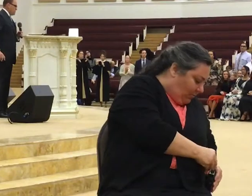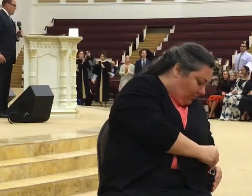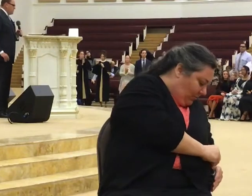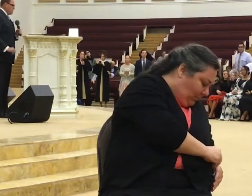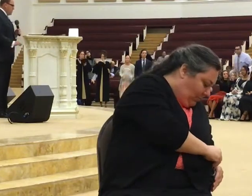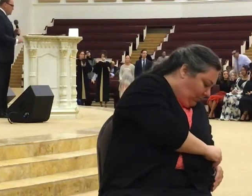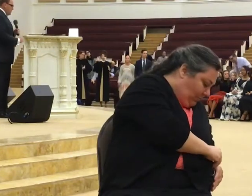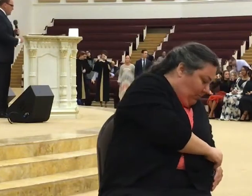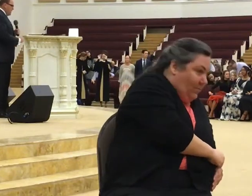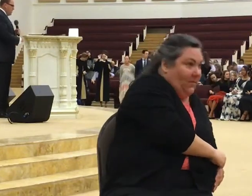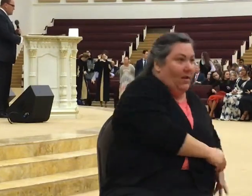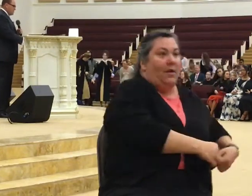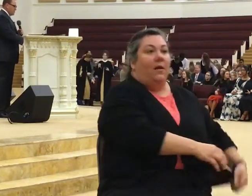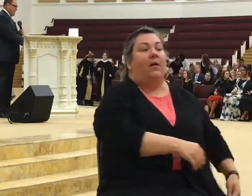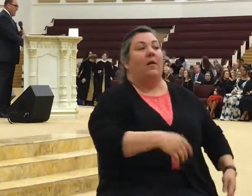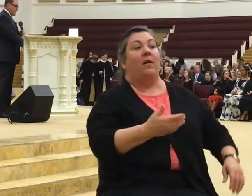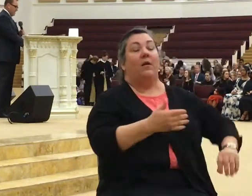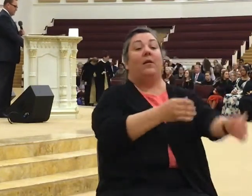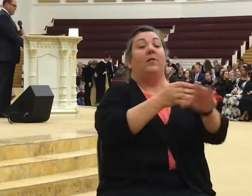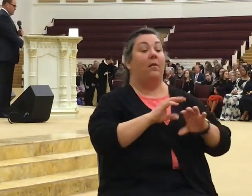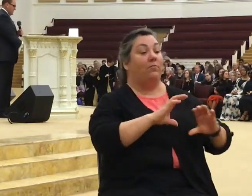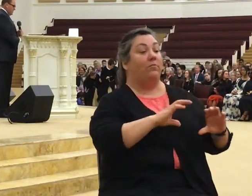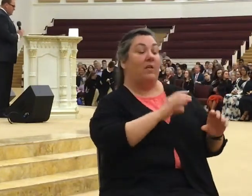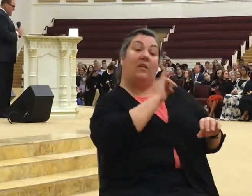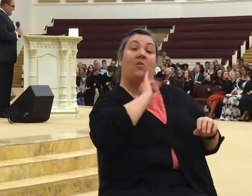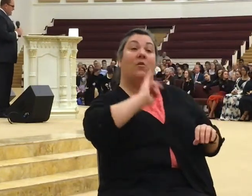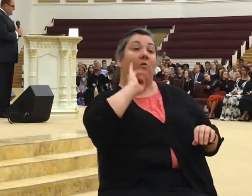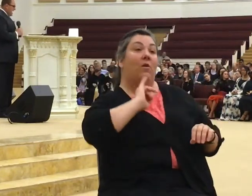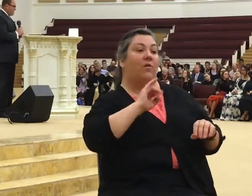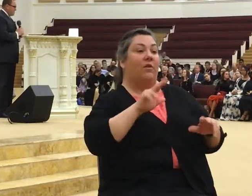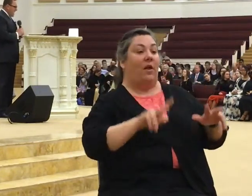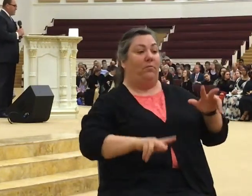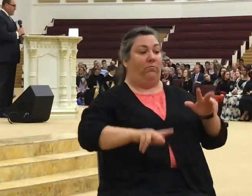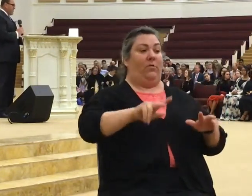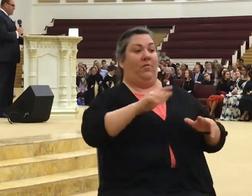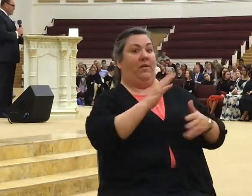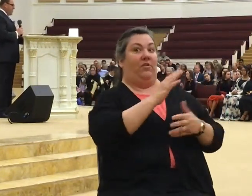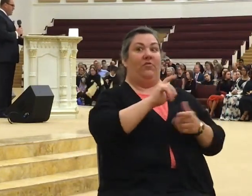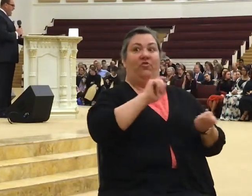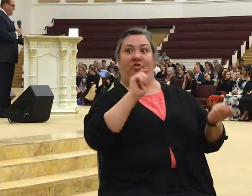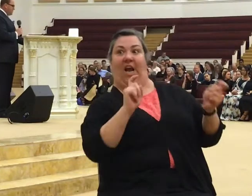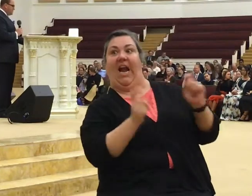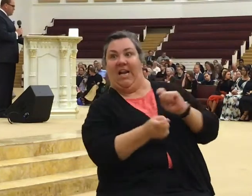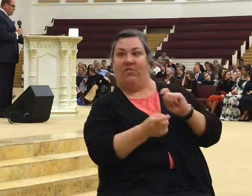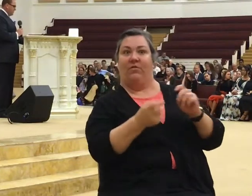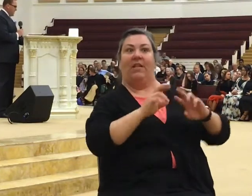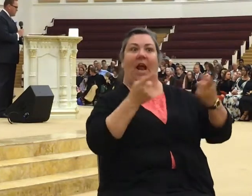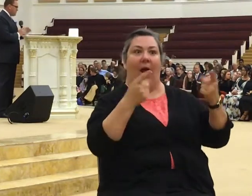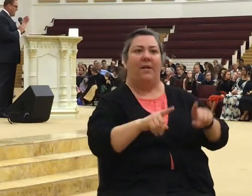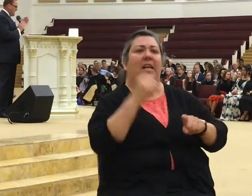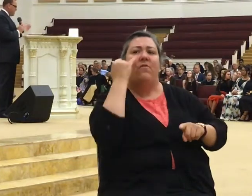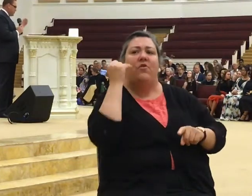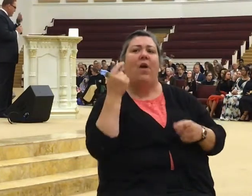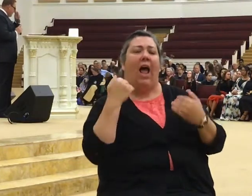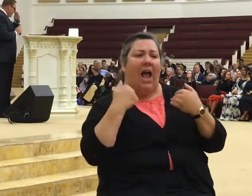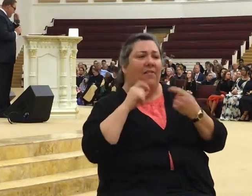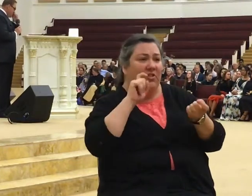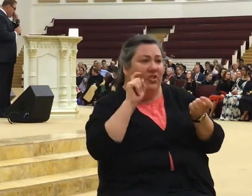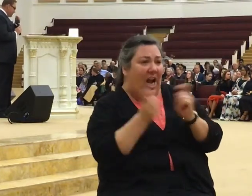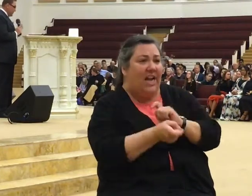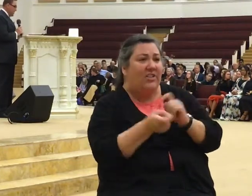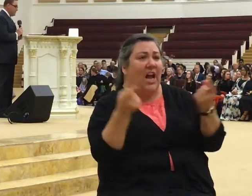There was some uncertainty. There was some change. And anytime you've got change, you're going to have uncertainty. And you've got leadership